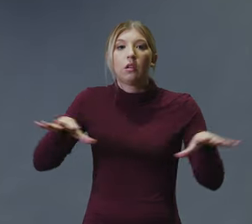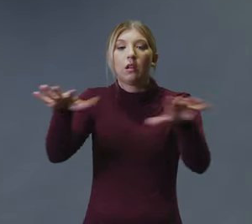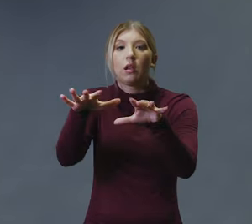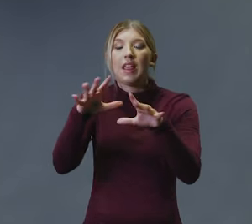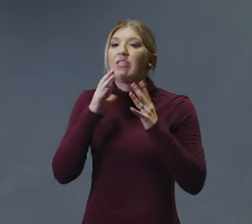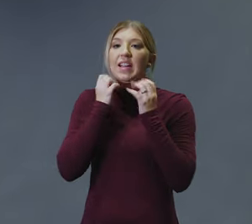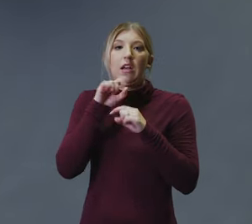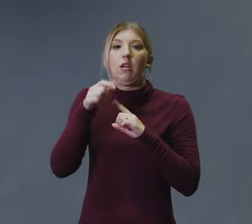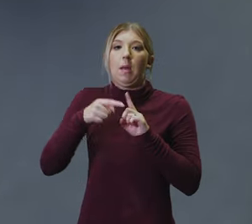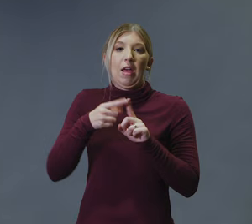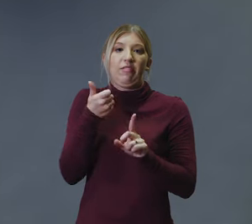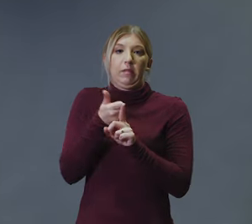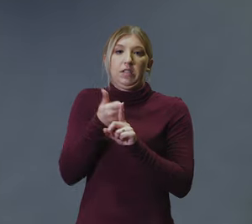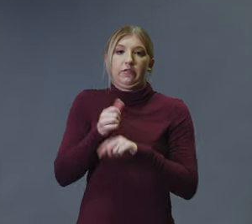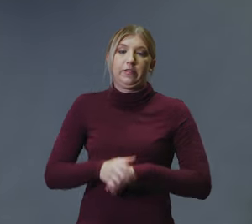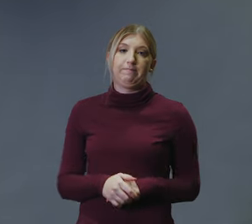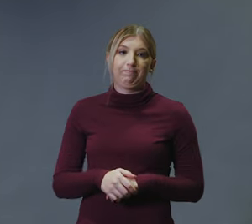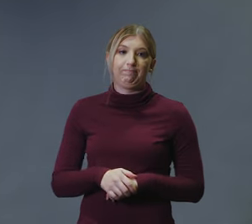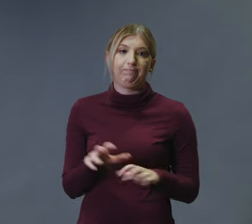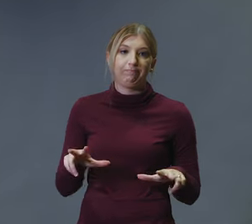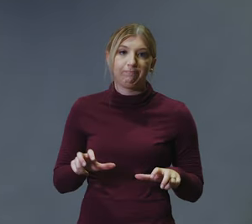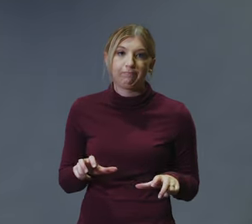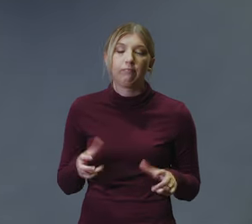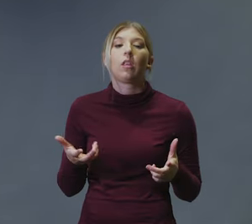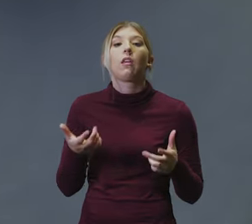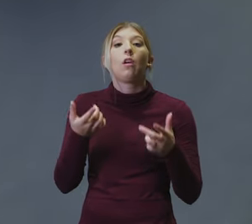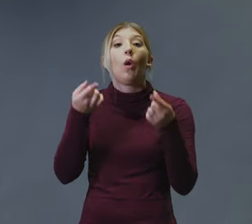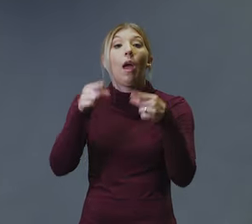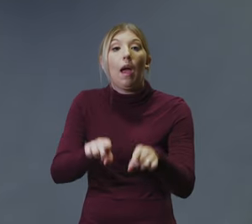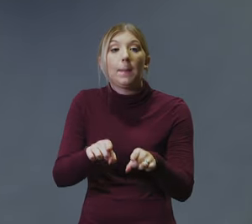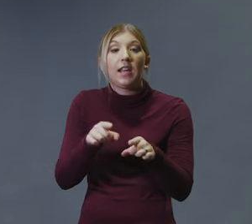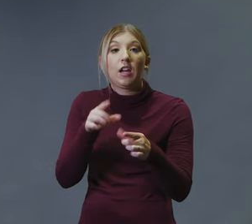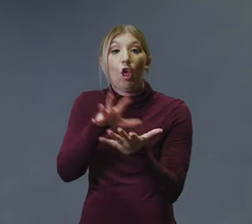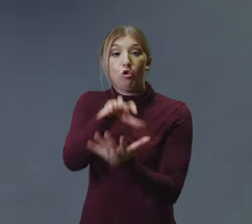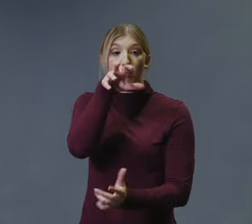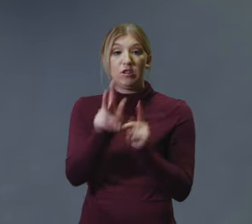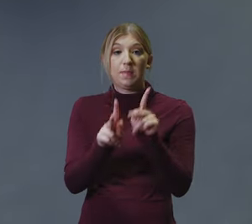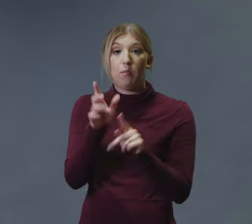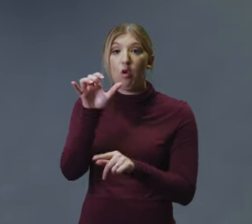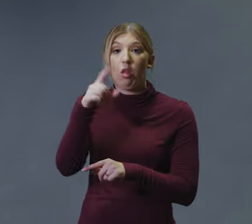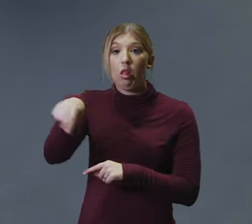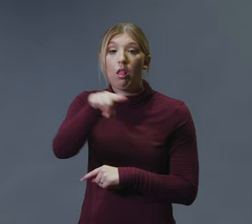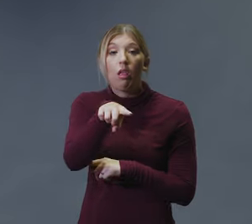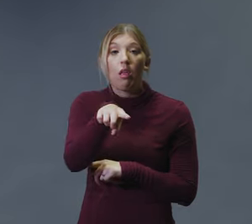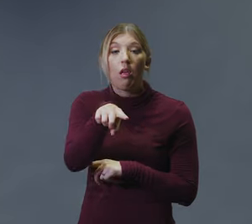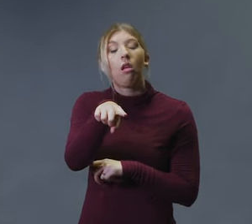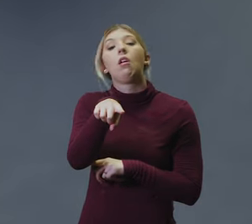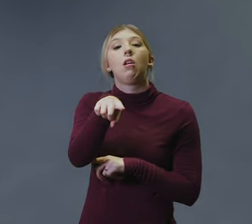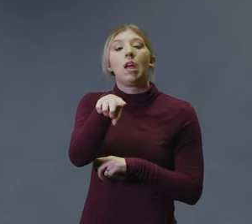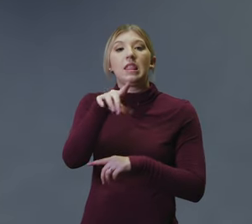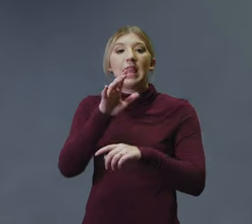only about themselves. What has been happening is that the rich people of the day, they've